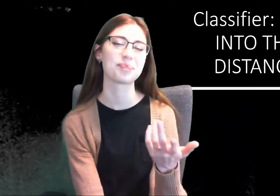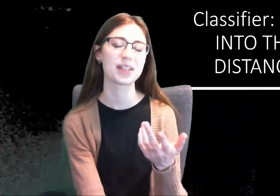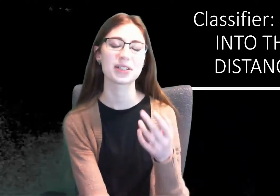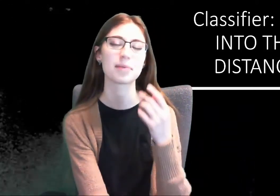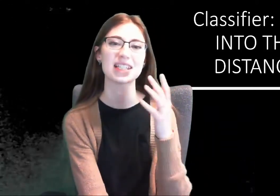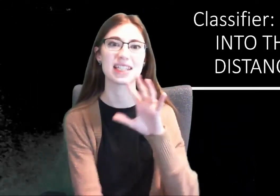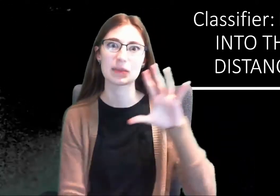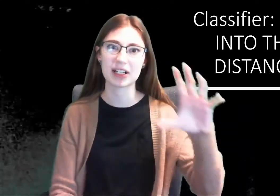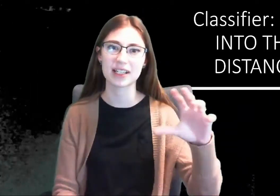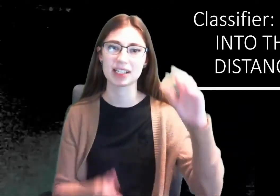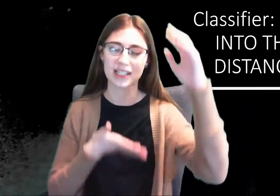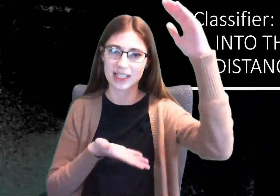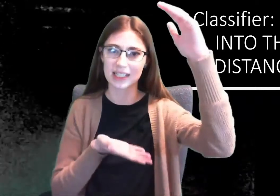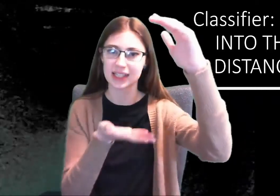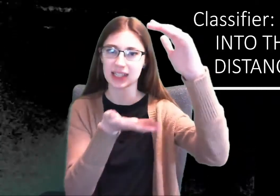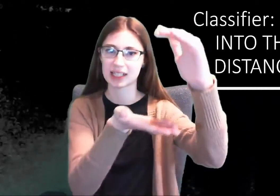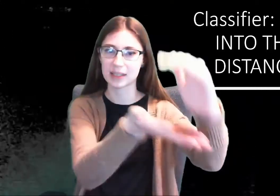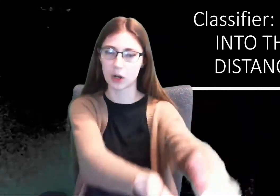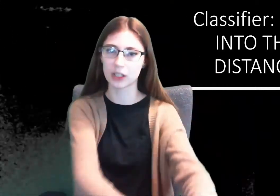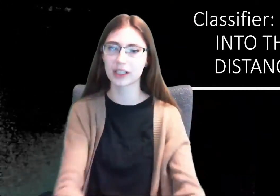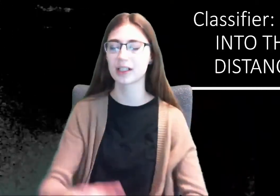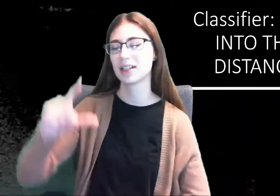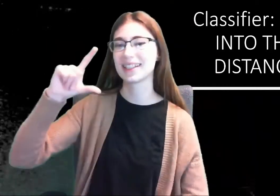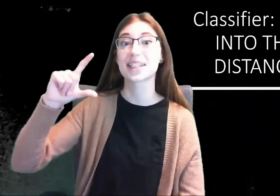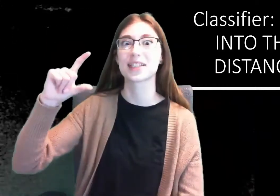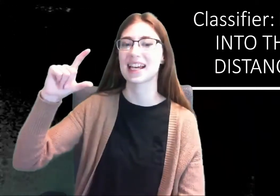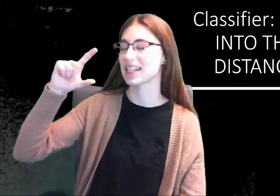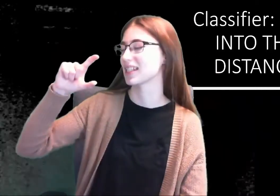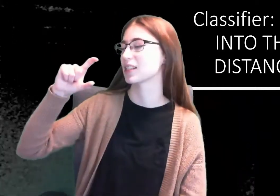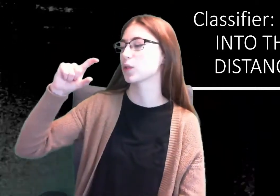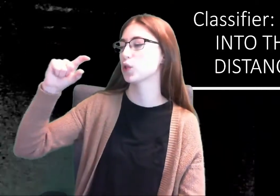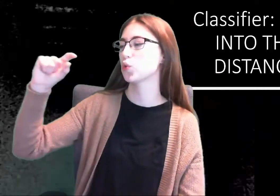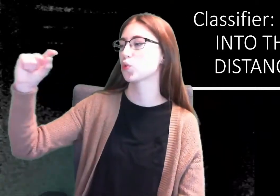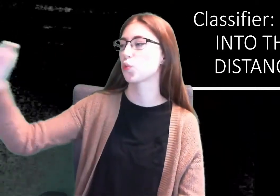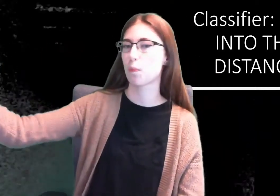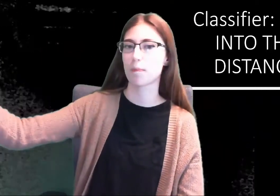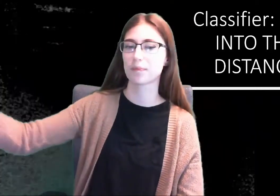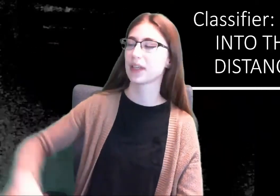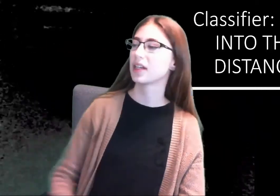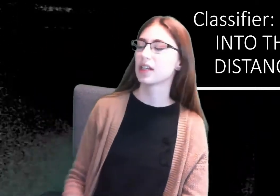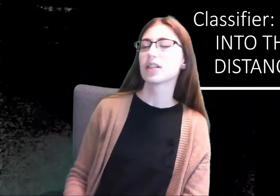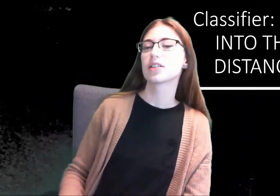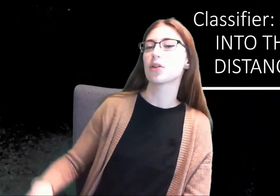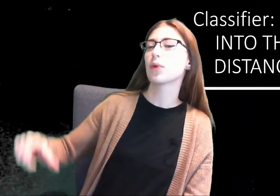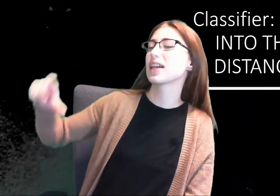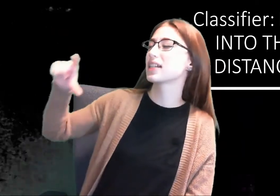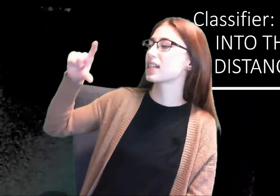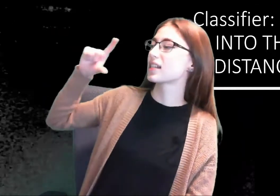you know, somebody's disappearing into the distance and getting smaller. That's what that is. It's just, so running into the distance,